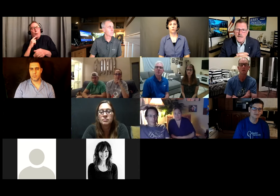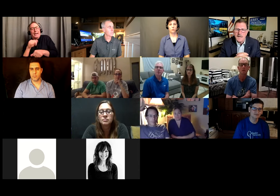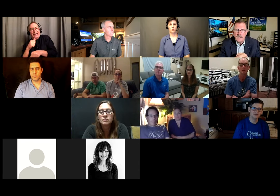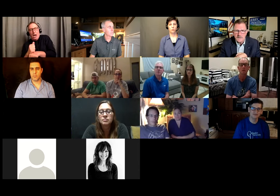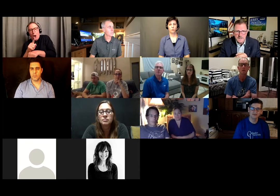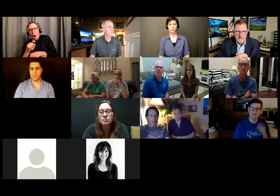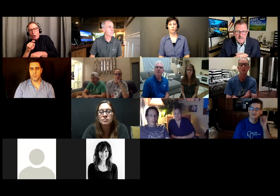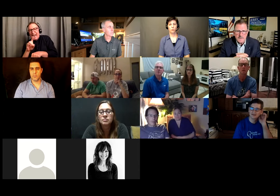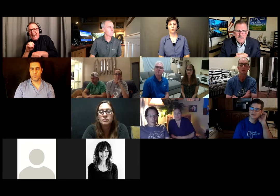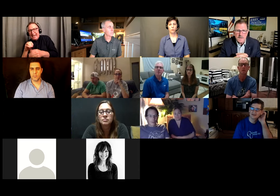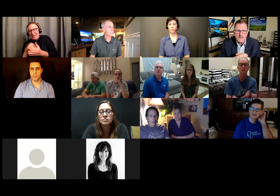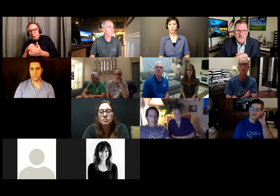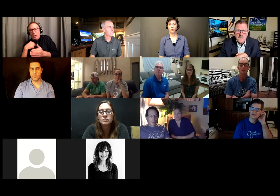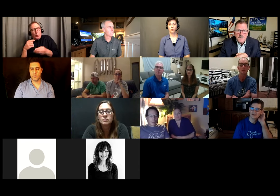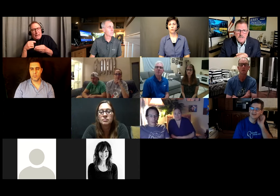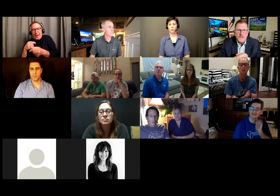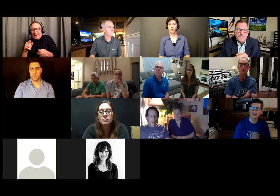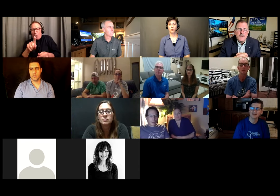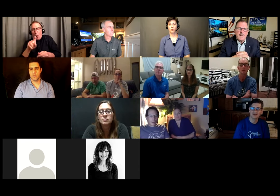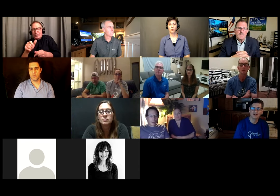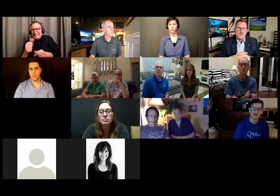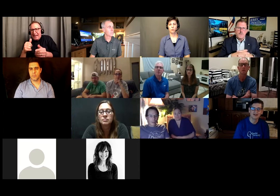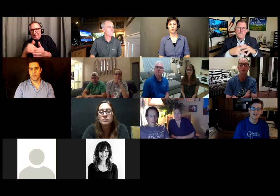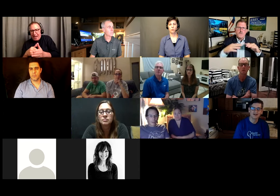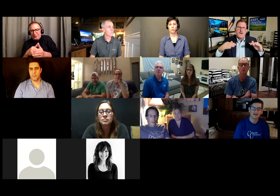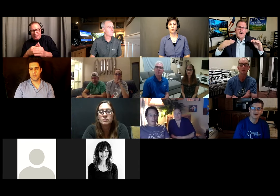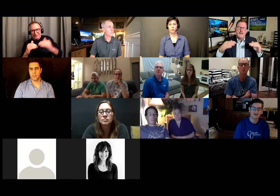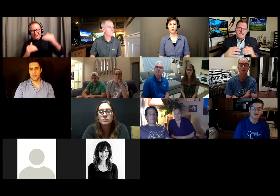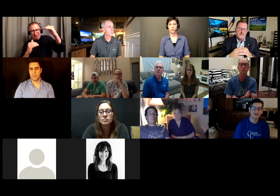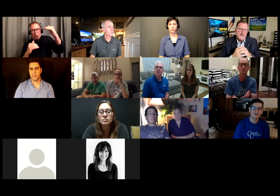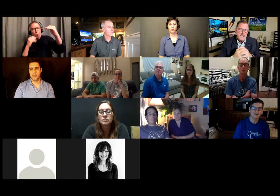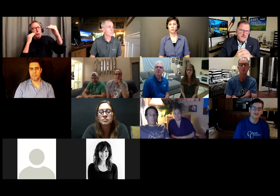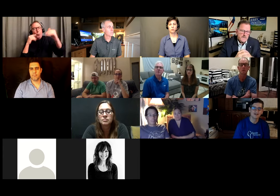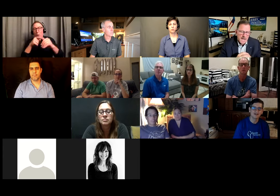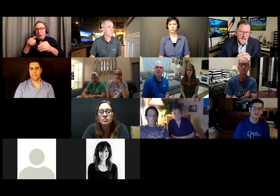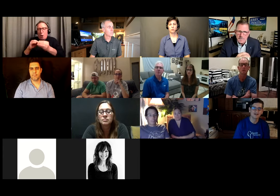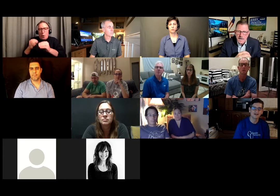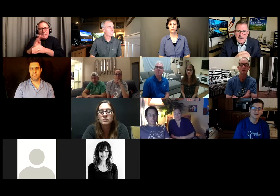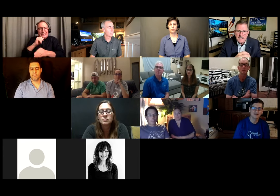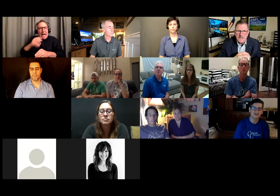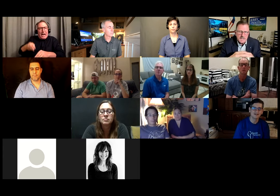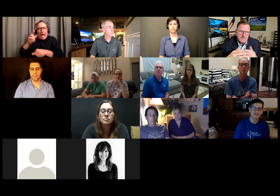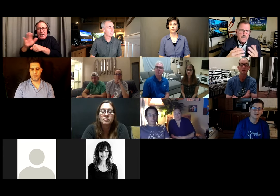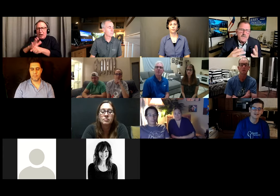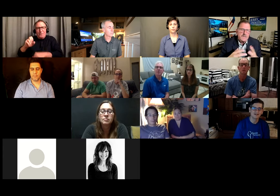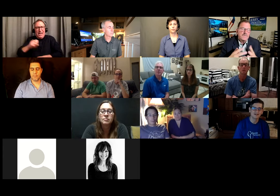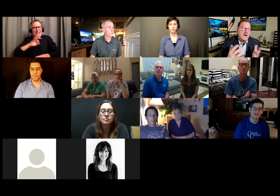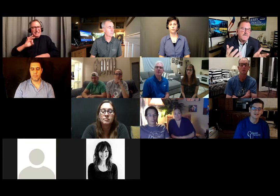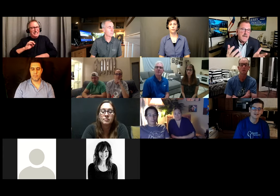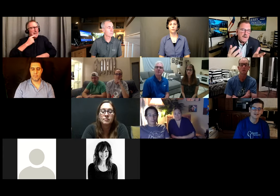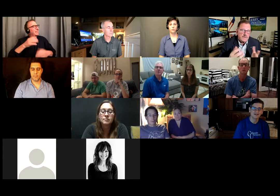only paid out $110,000. So we knew the numbers weren't high enough. And the staff came back and said, let's move